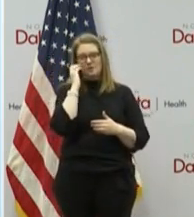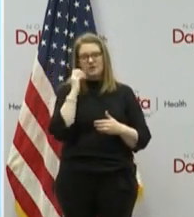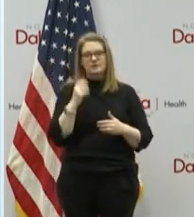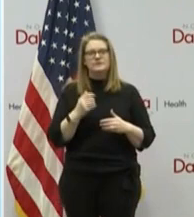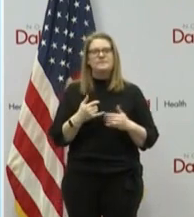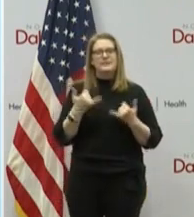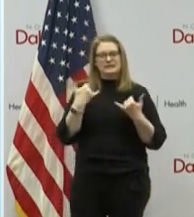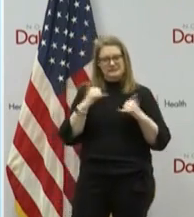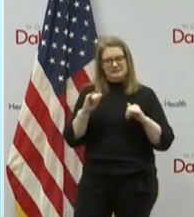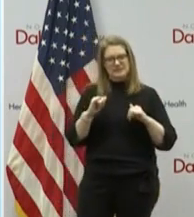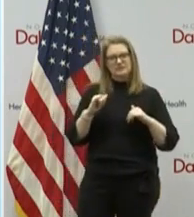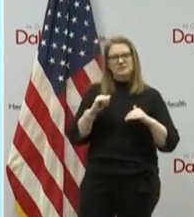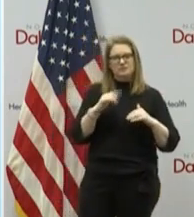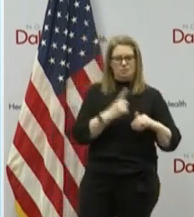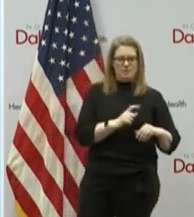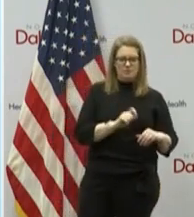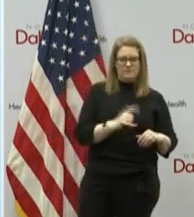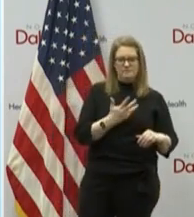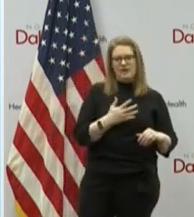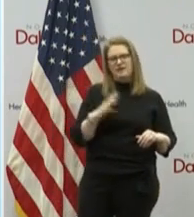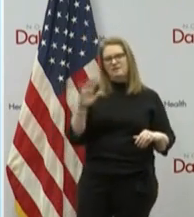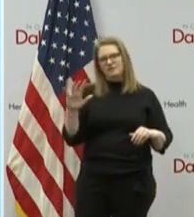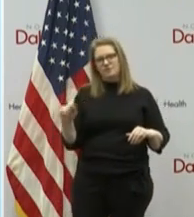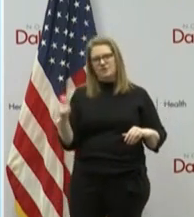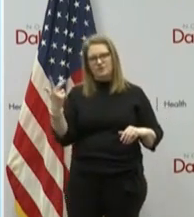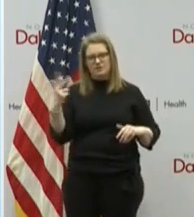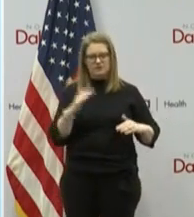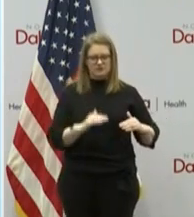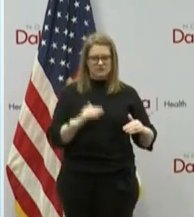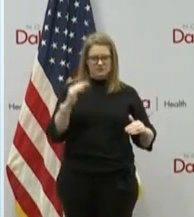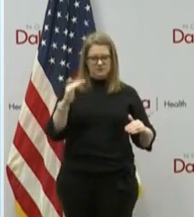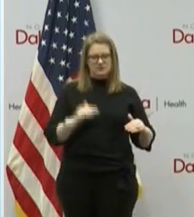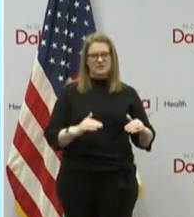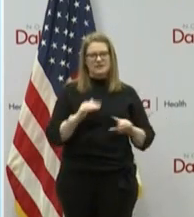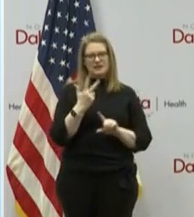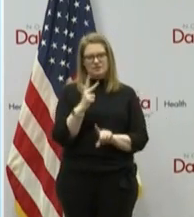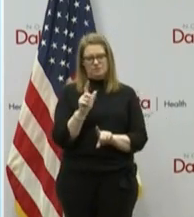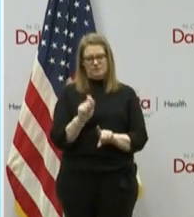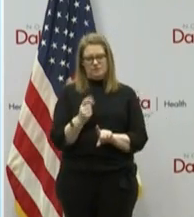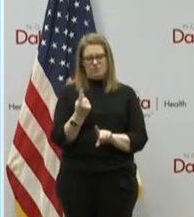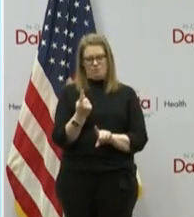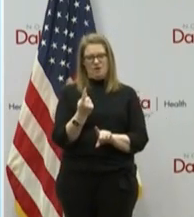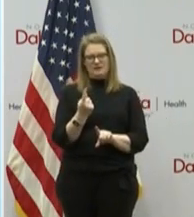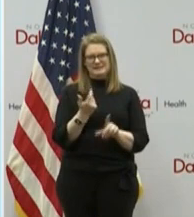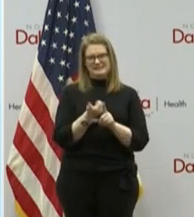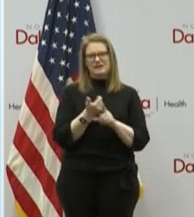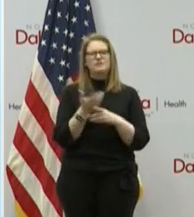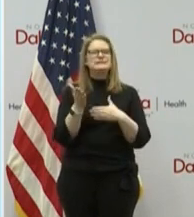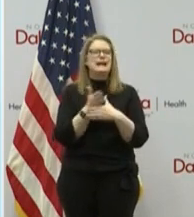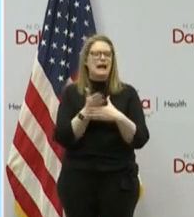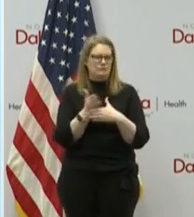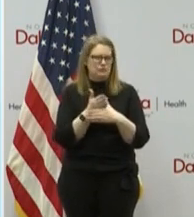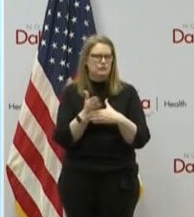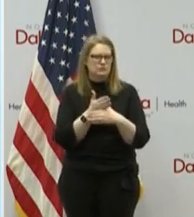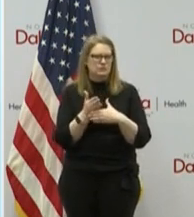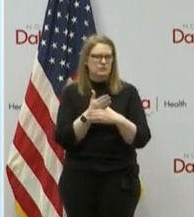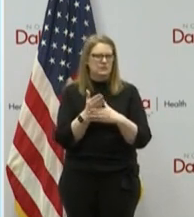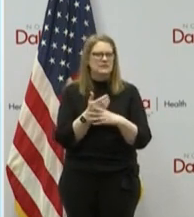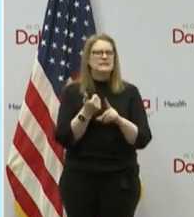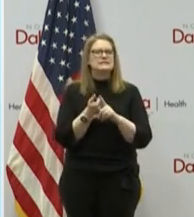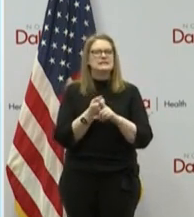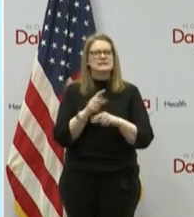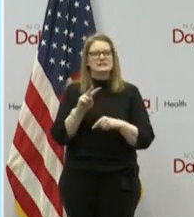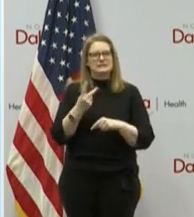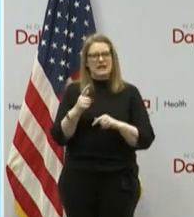below 1.5 to 5.3, above and below that 3%. That 3.1% rolling average is still the second lowest in the nation.